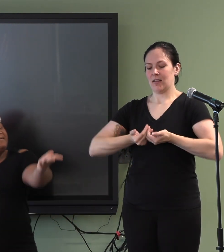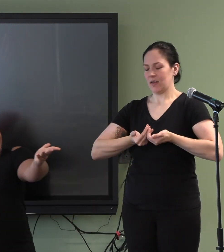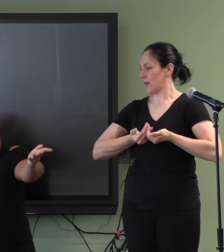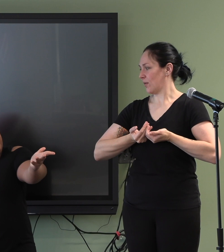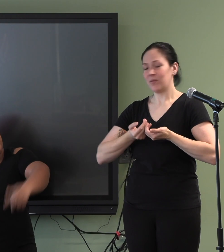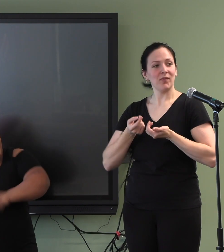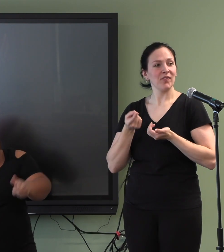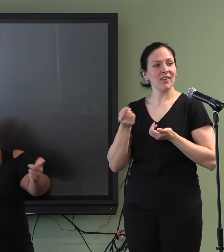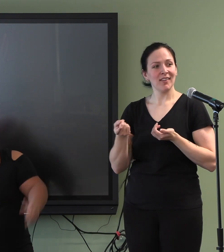Oh.